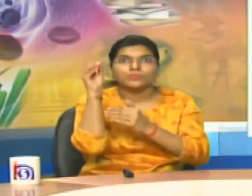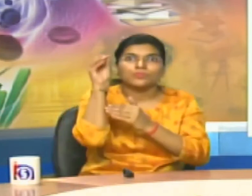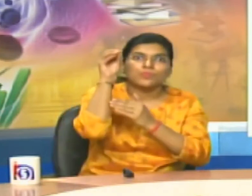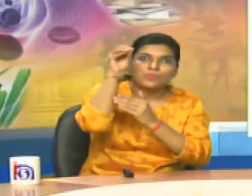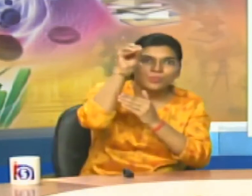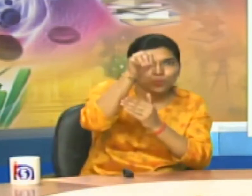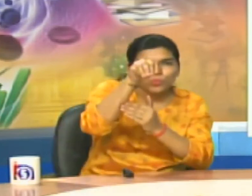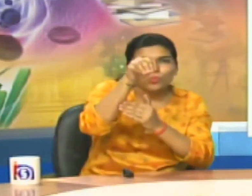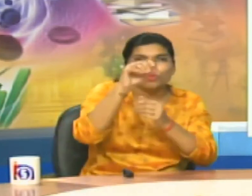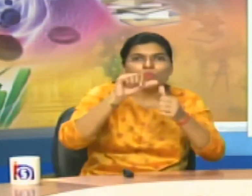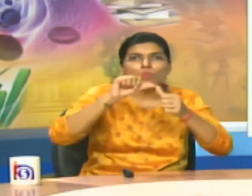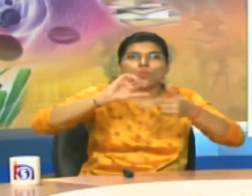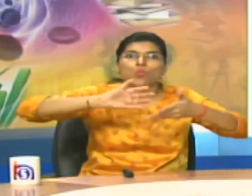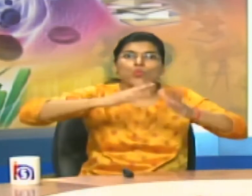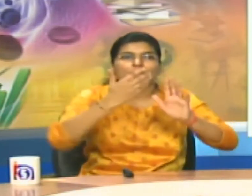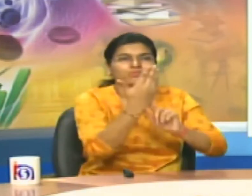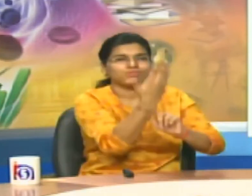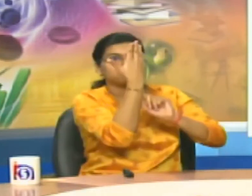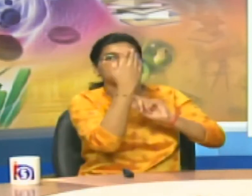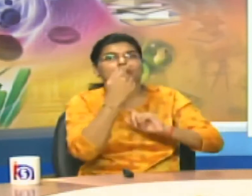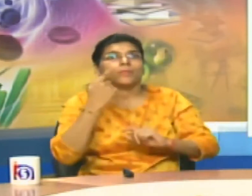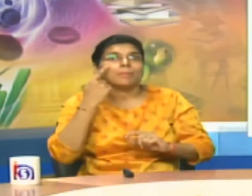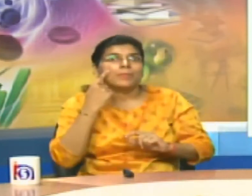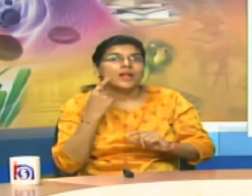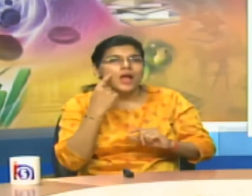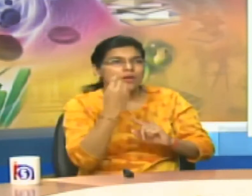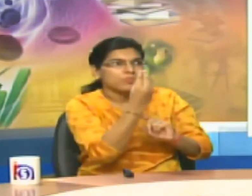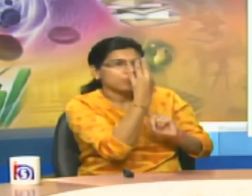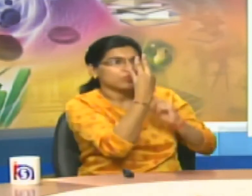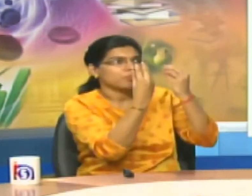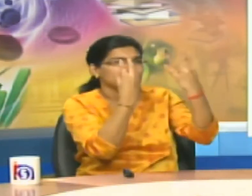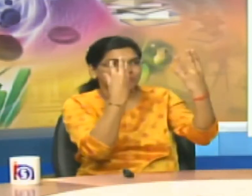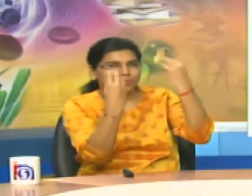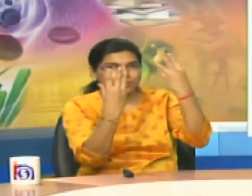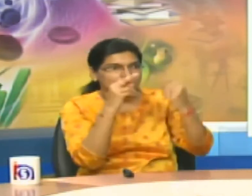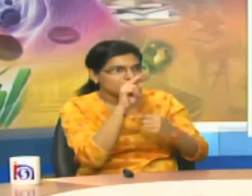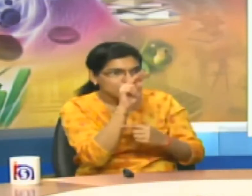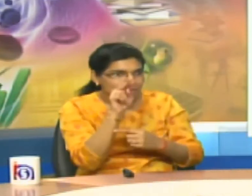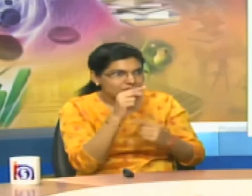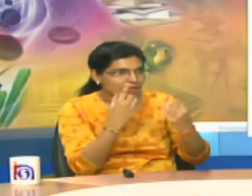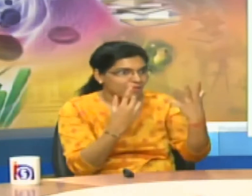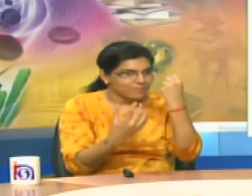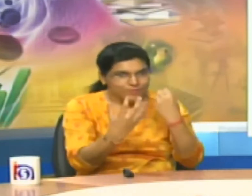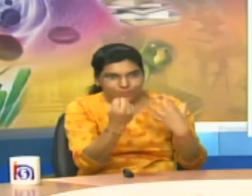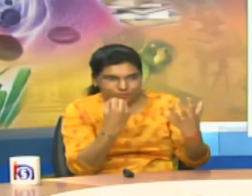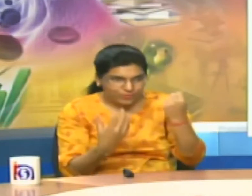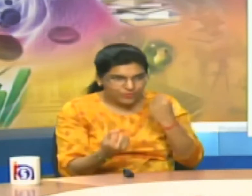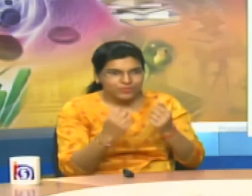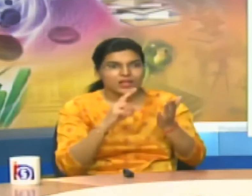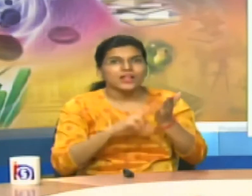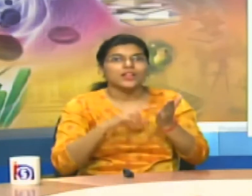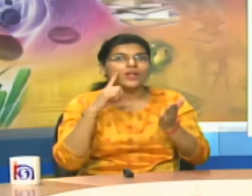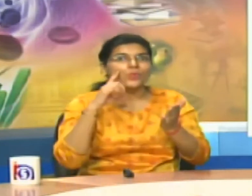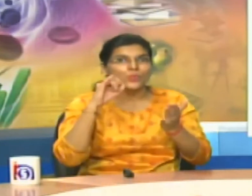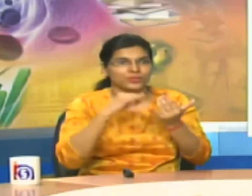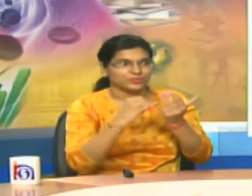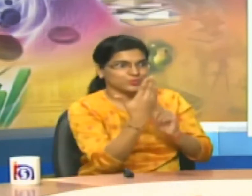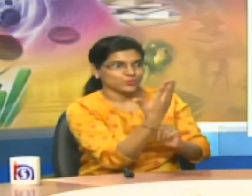search, we have put some data and there are different colors or different